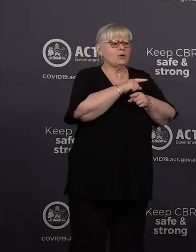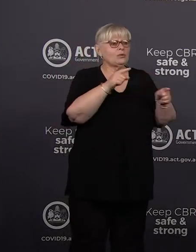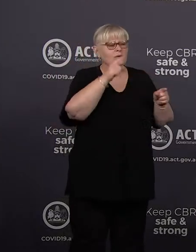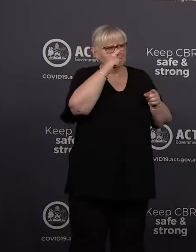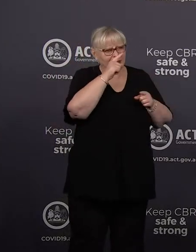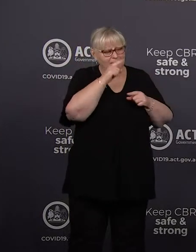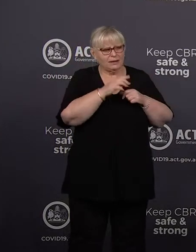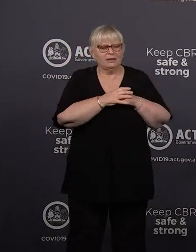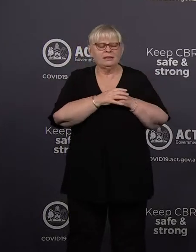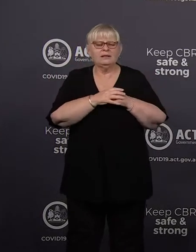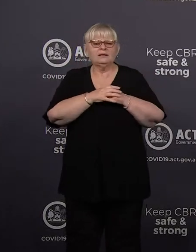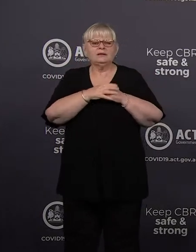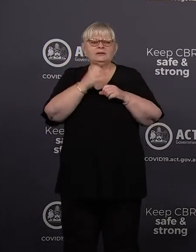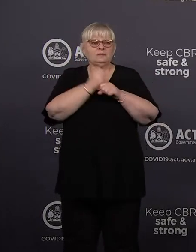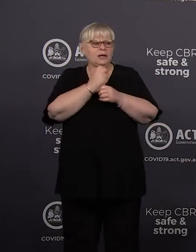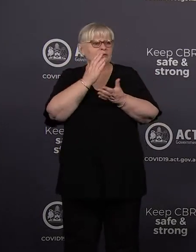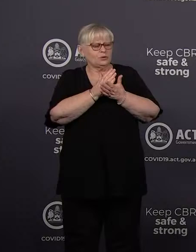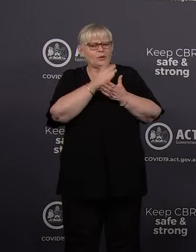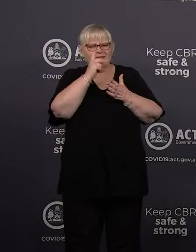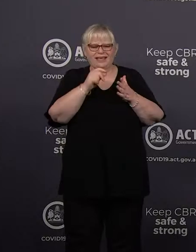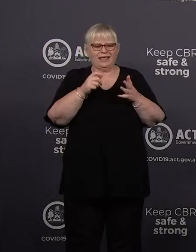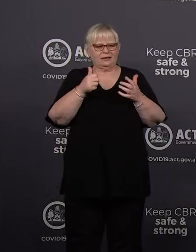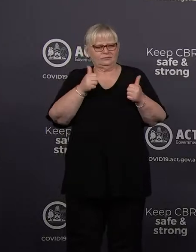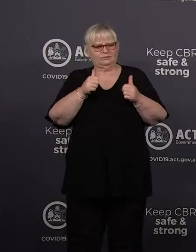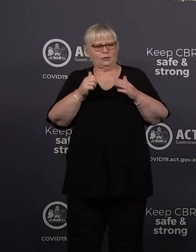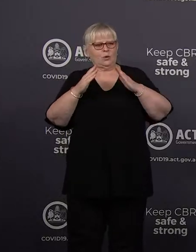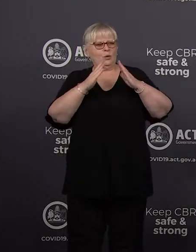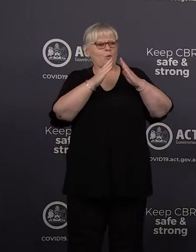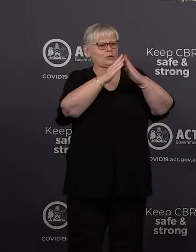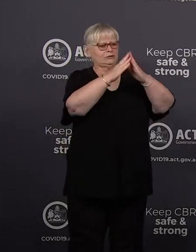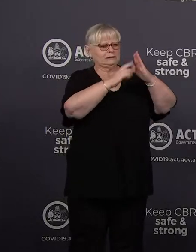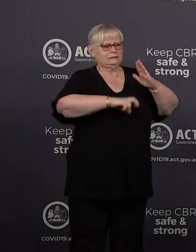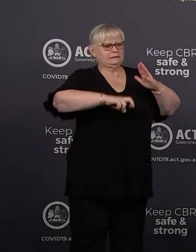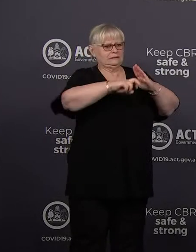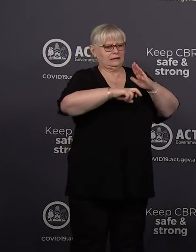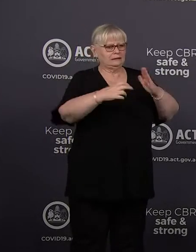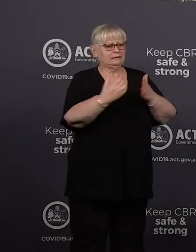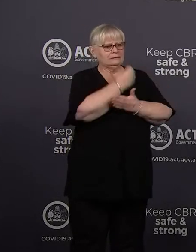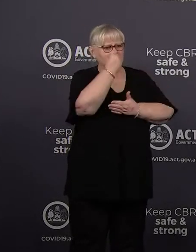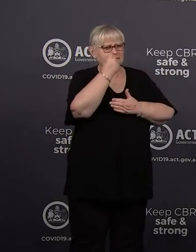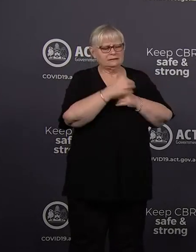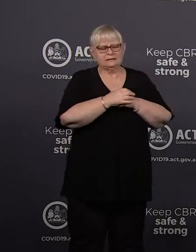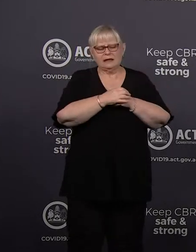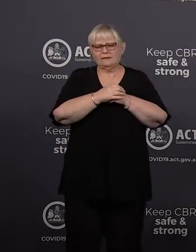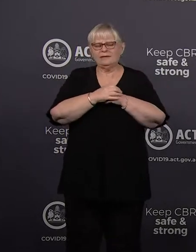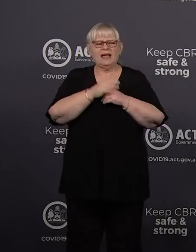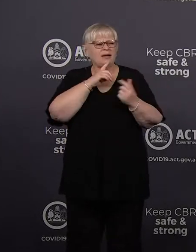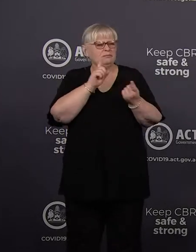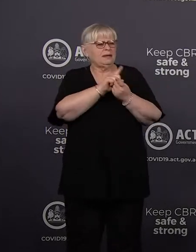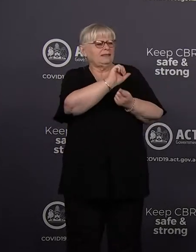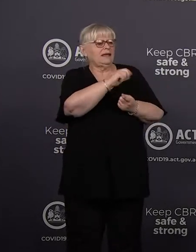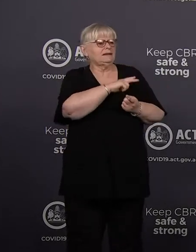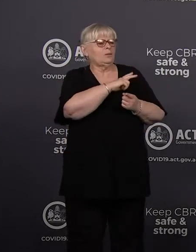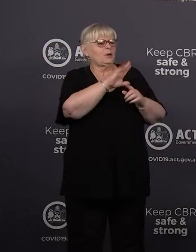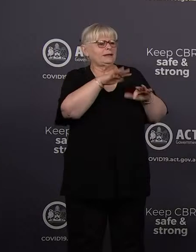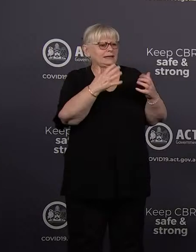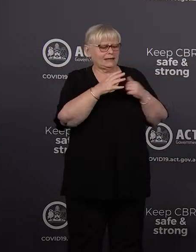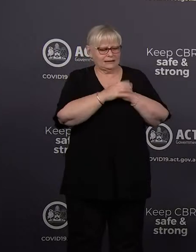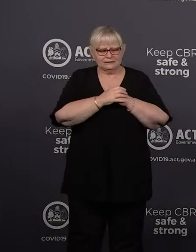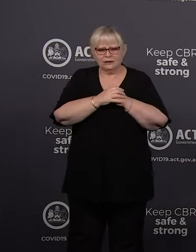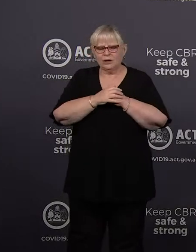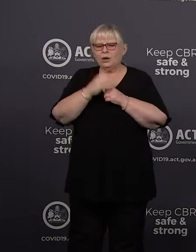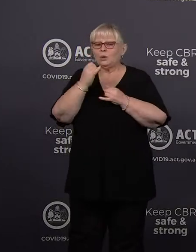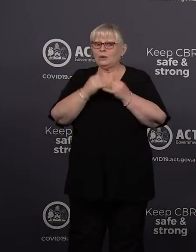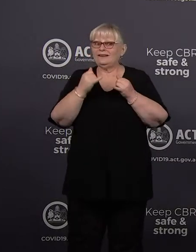to those tenants to ensure that they can quarantine safely and that their various needs are met. As I talked about yesterday, I think we had a